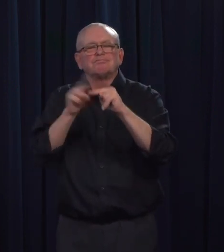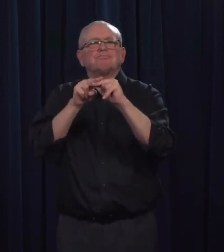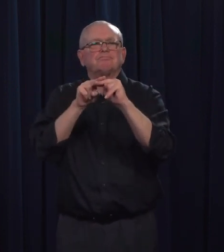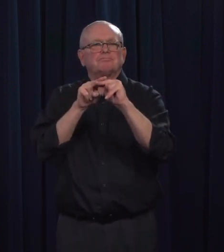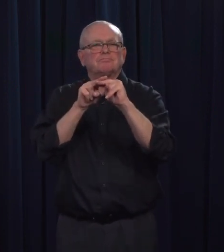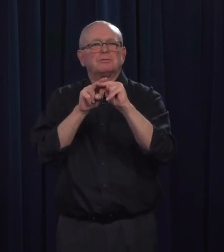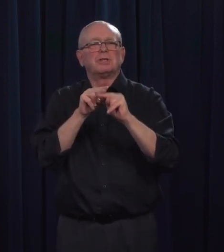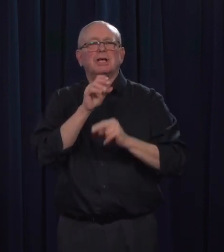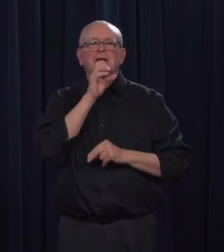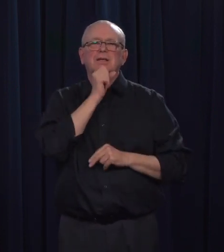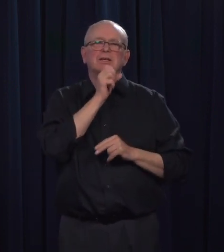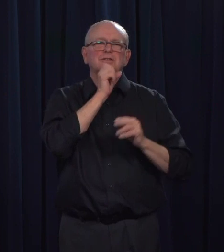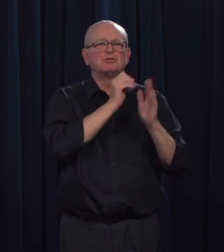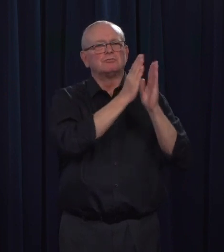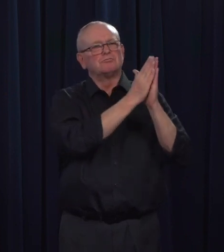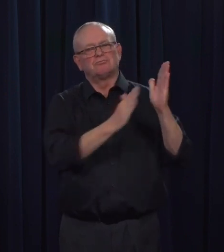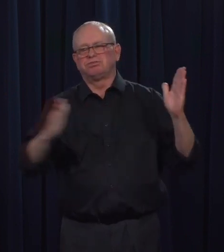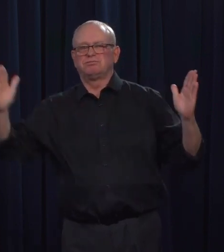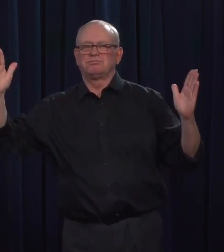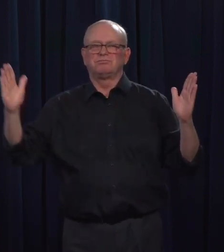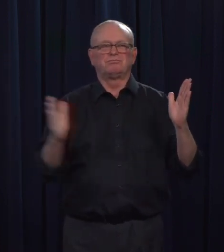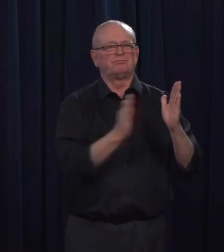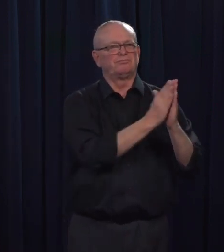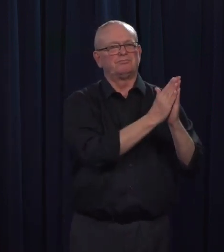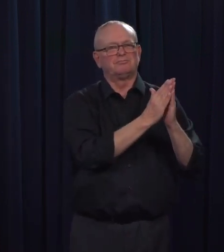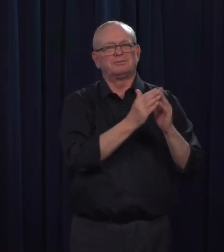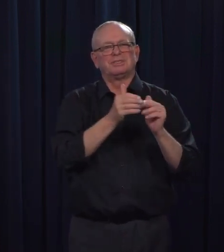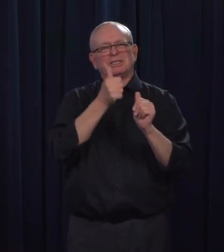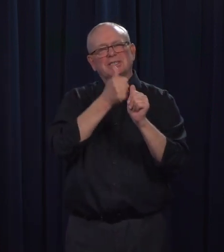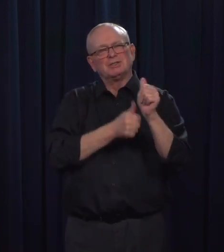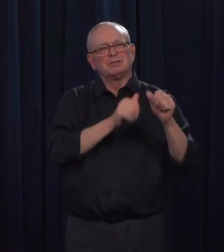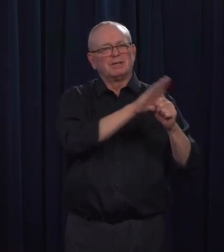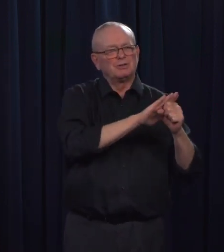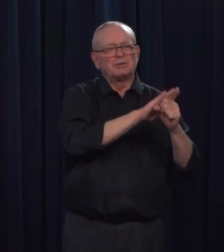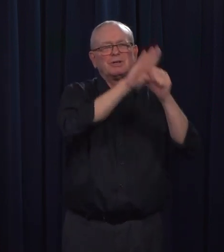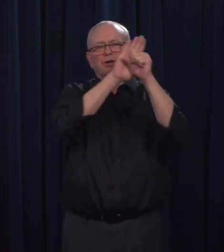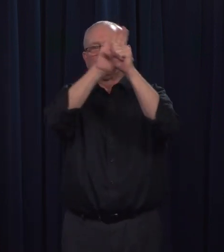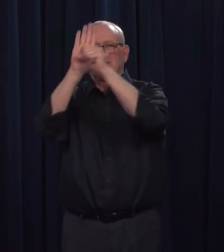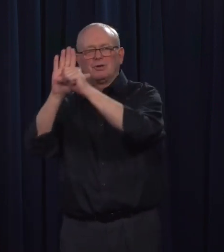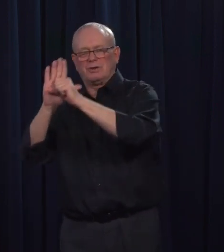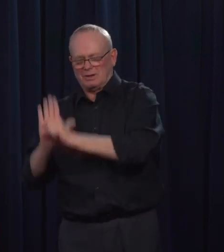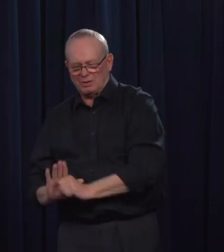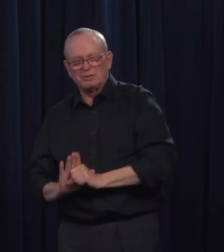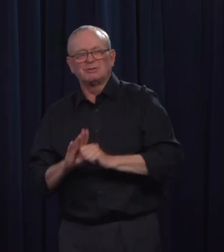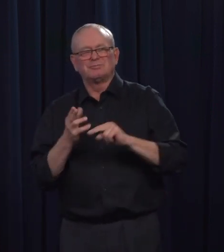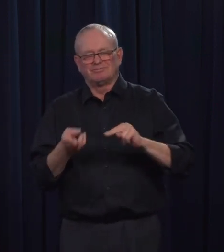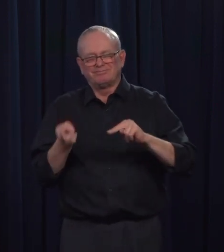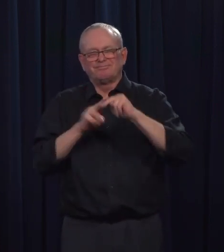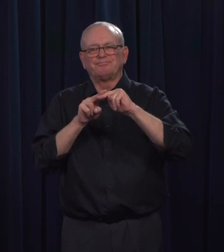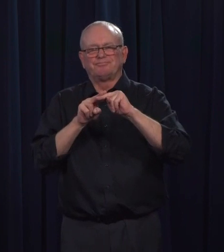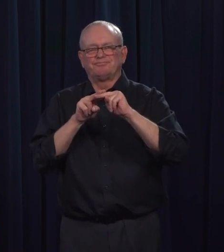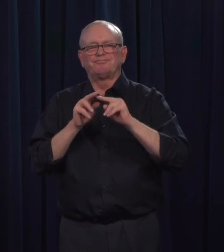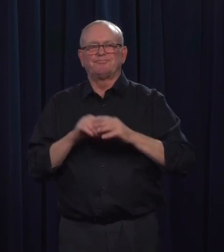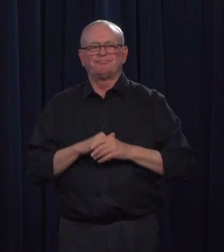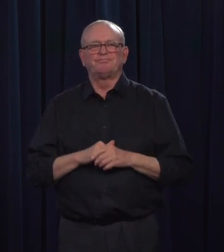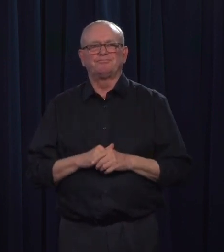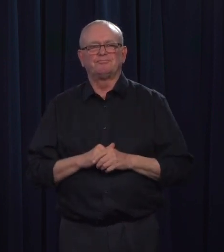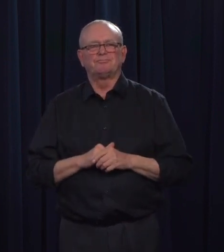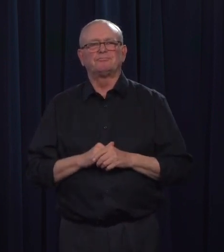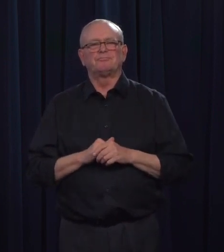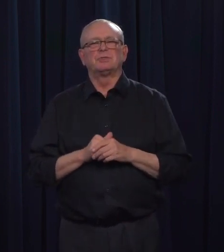said that COVID-19 would test our health system. To date, our health system has responded remarkably to that